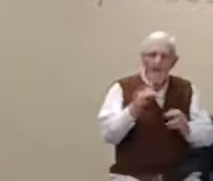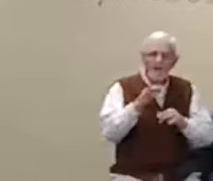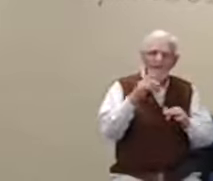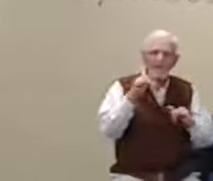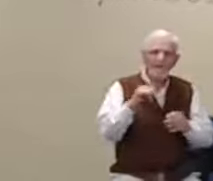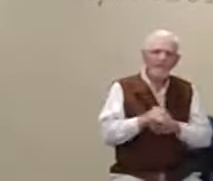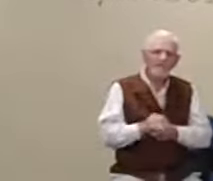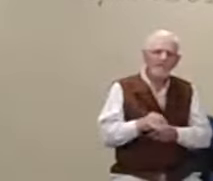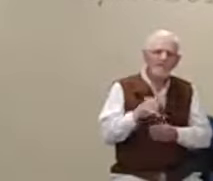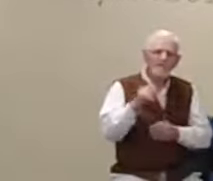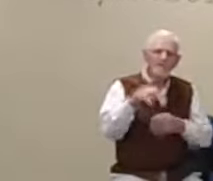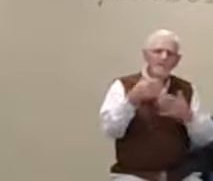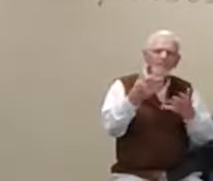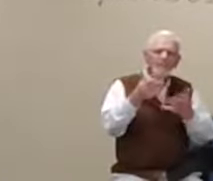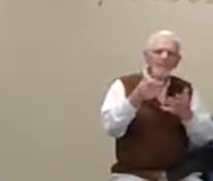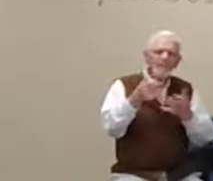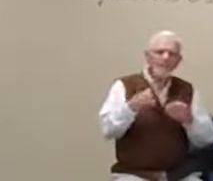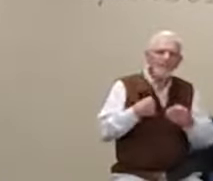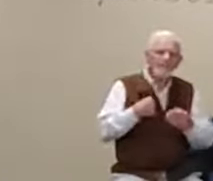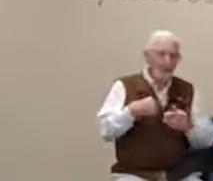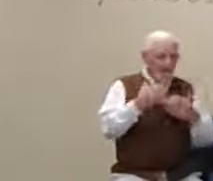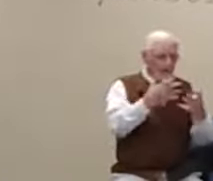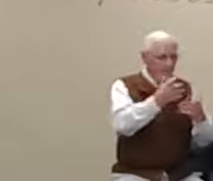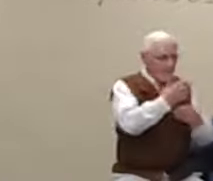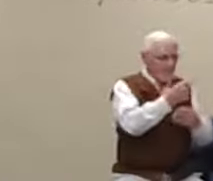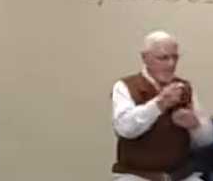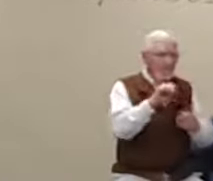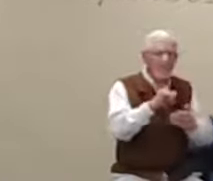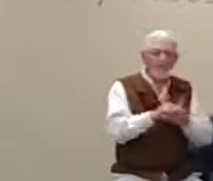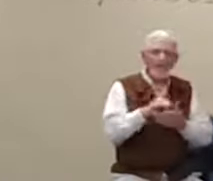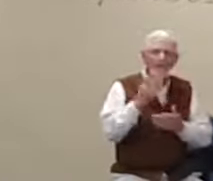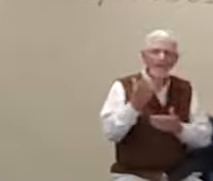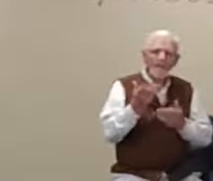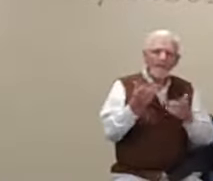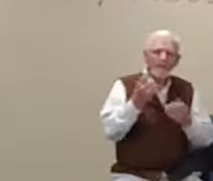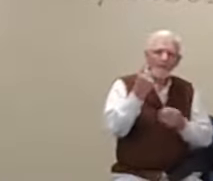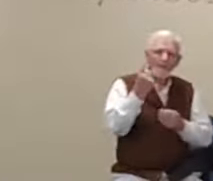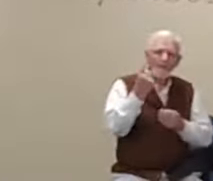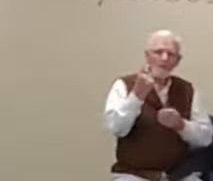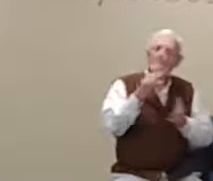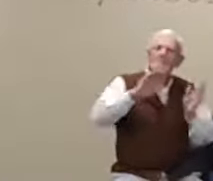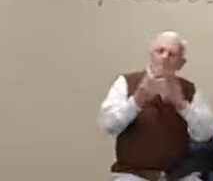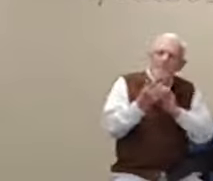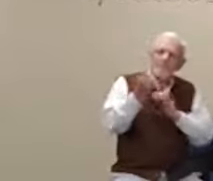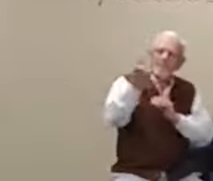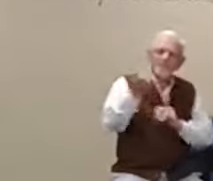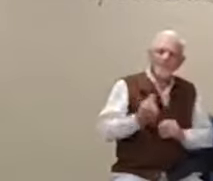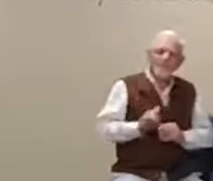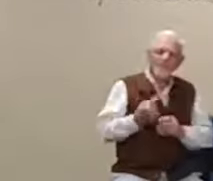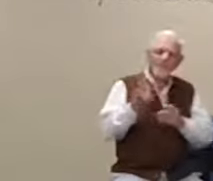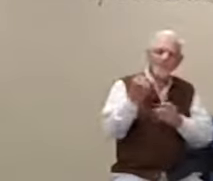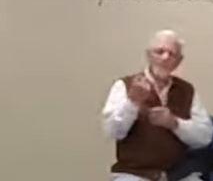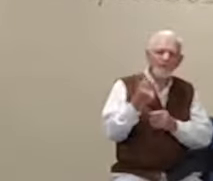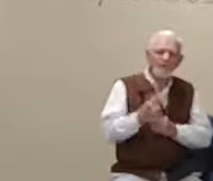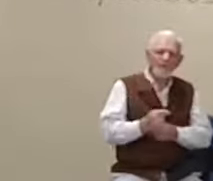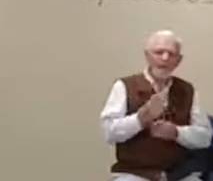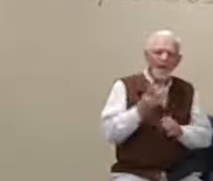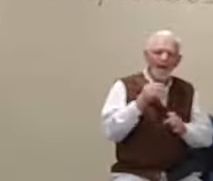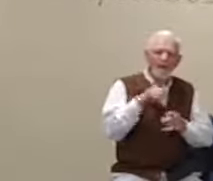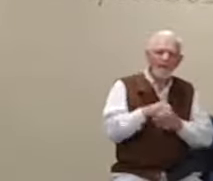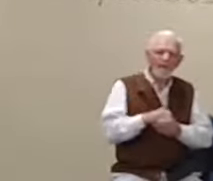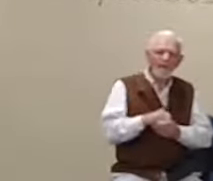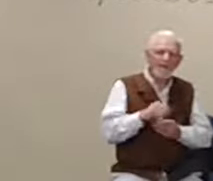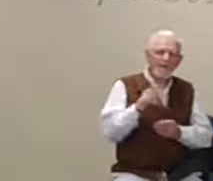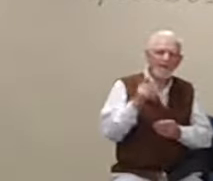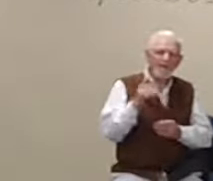thou gavest me, I have given them, that they may be one, even as we are one. I in them, and thou in me, that they may be